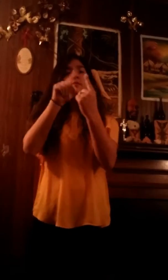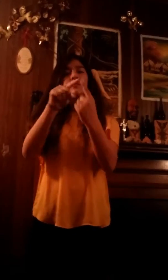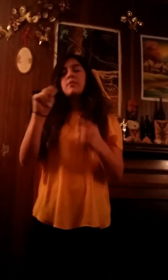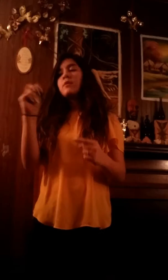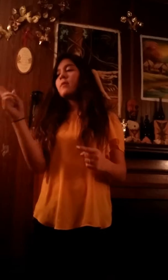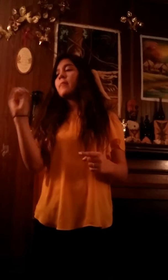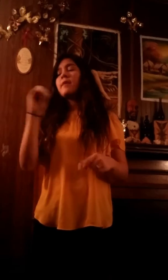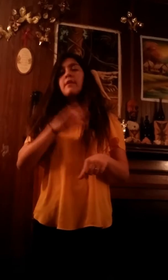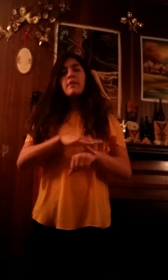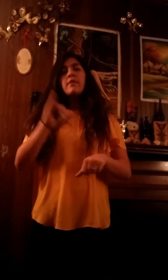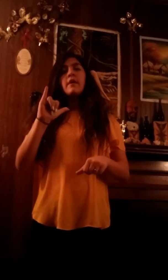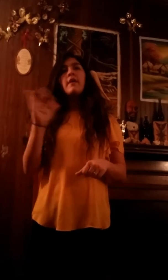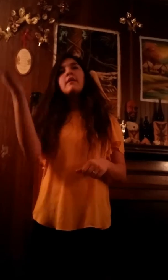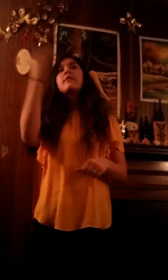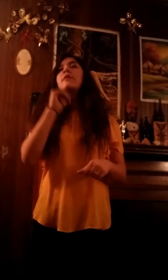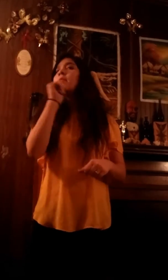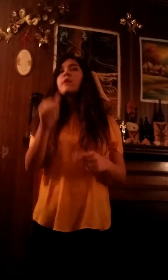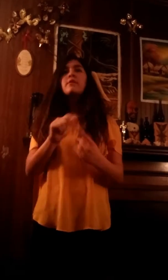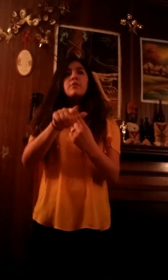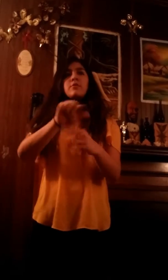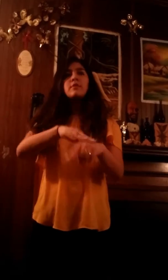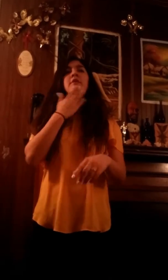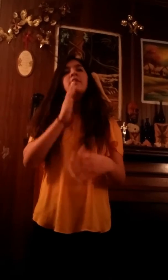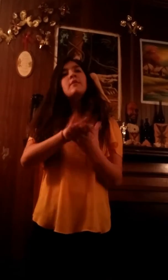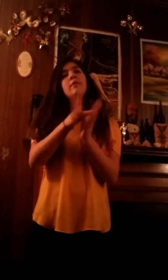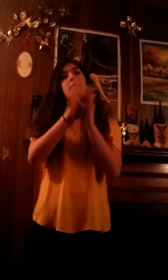I come not to send peace, but a sword.